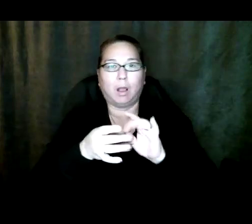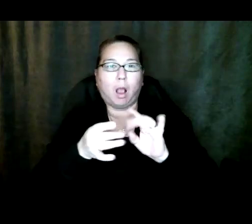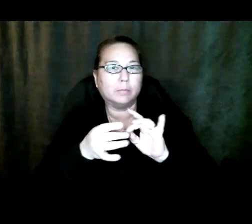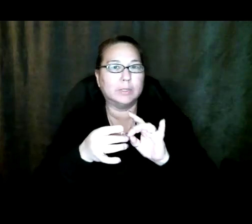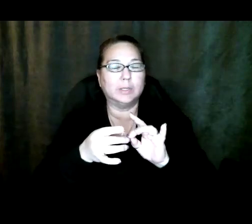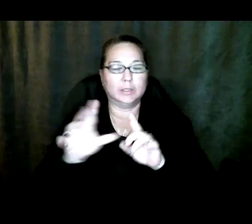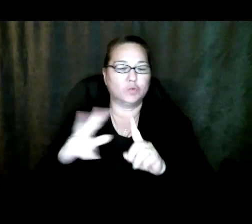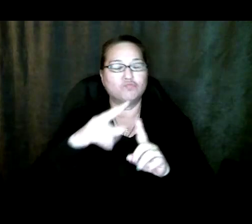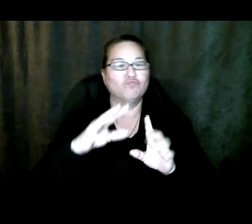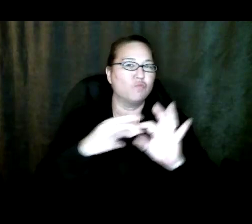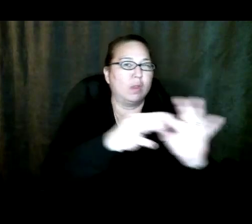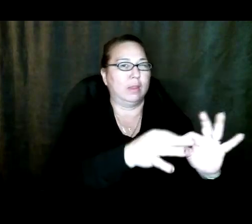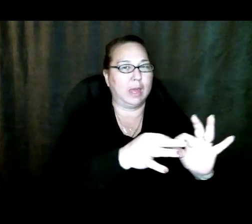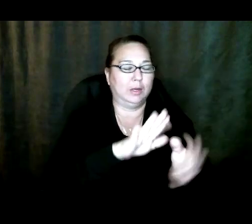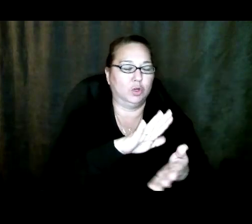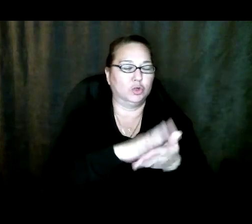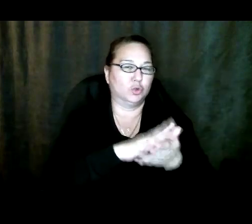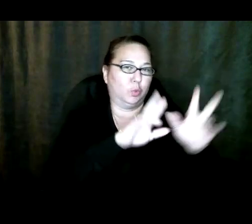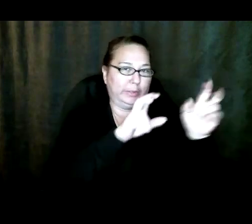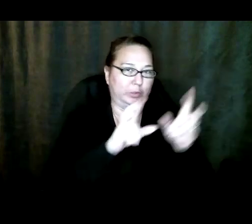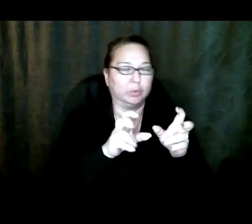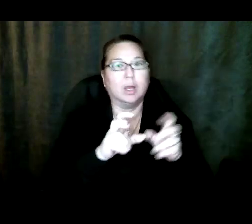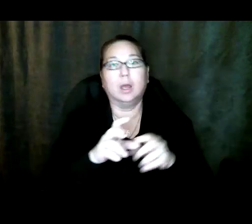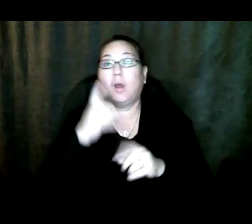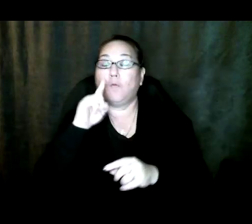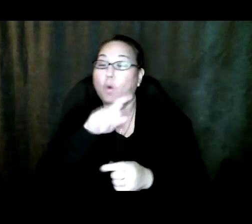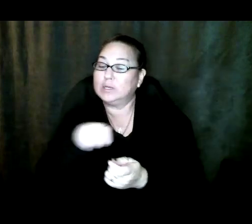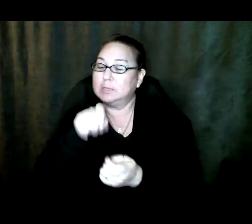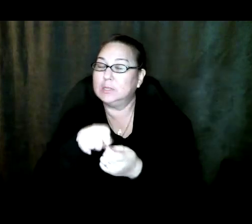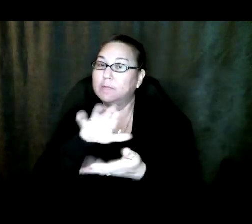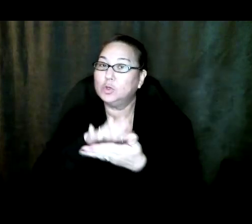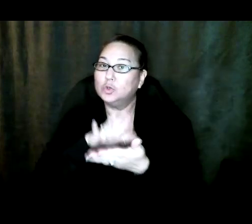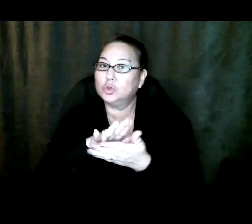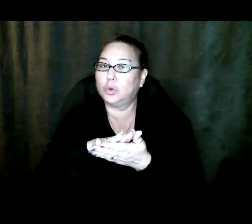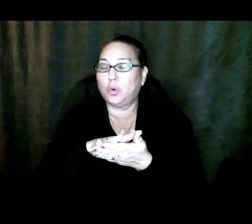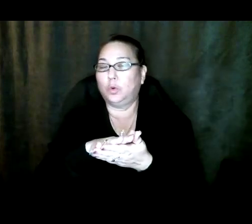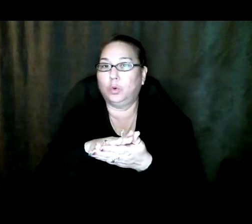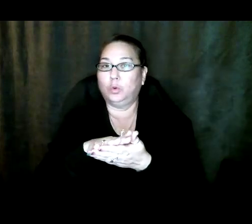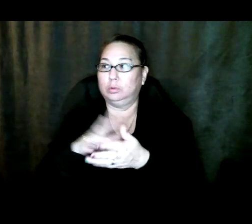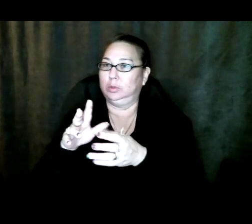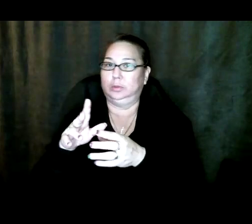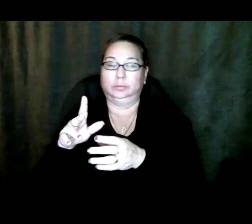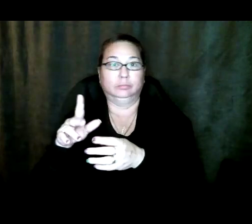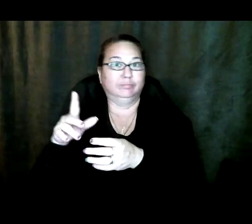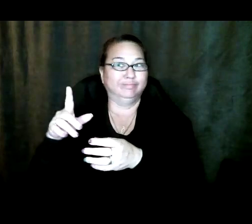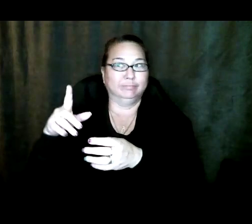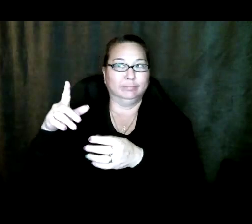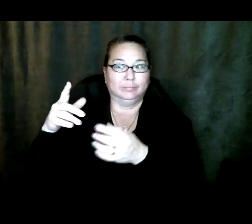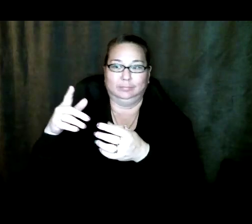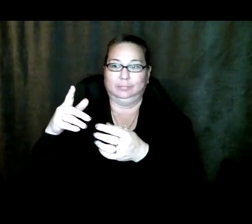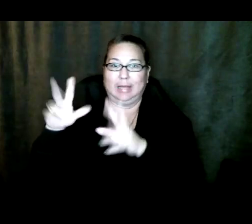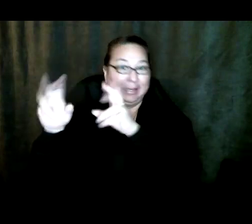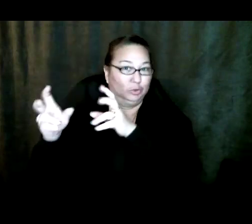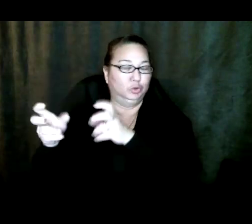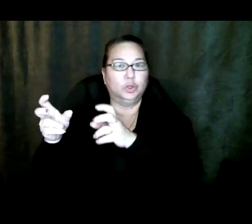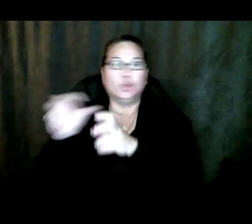school issues. Questions on specific school matters are not answered at this time, but are referred to the superintendent for a late